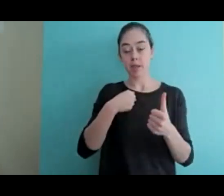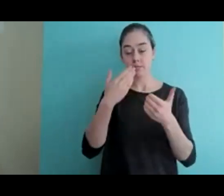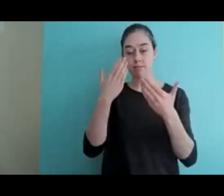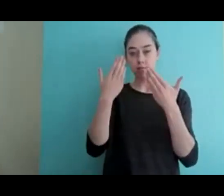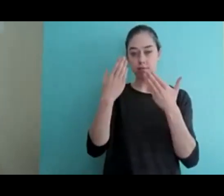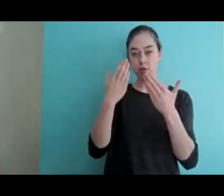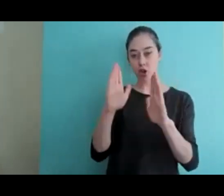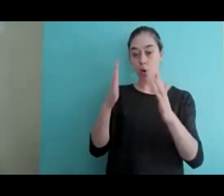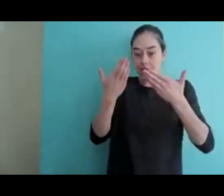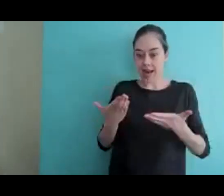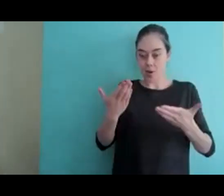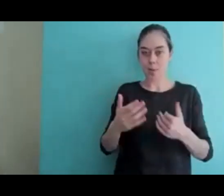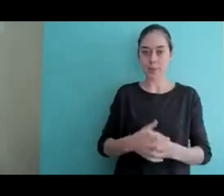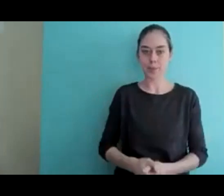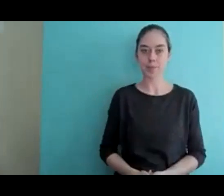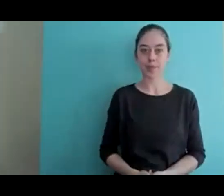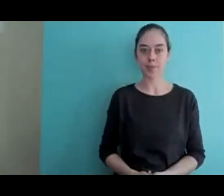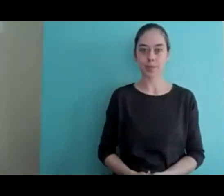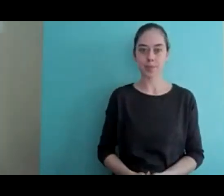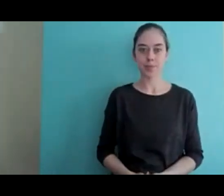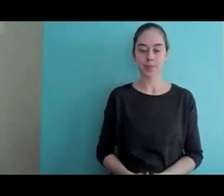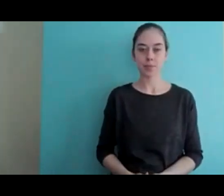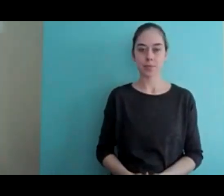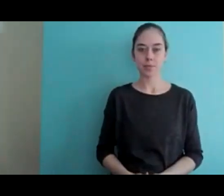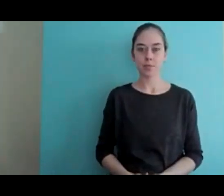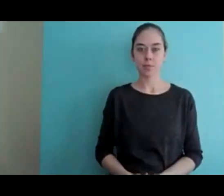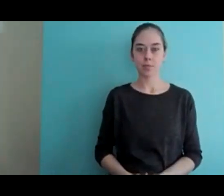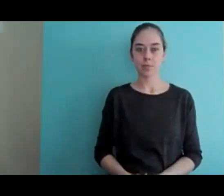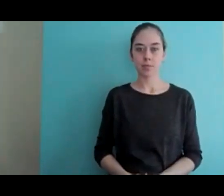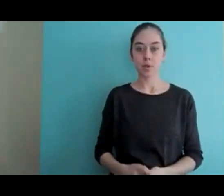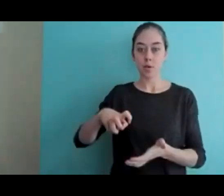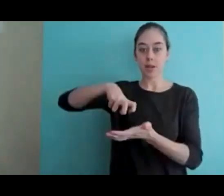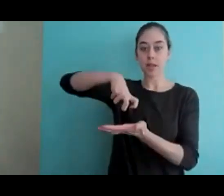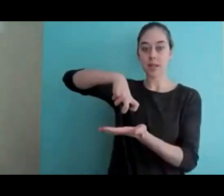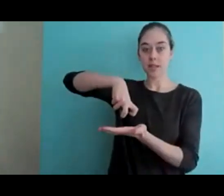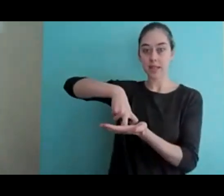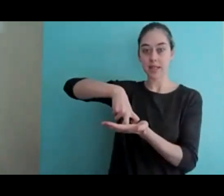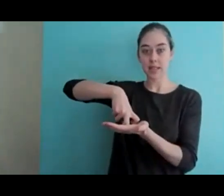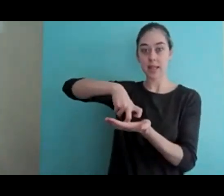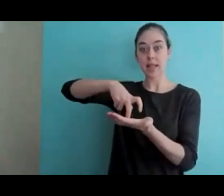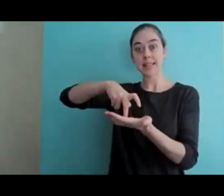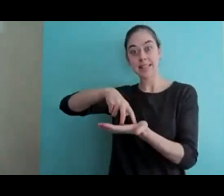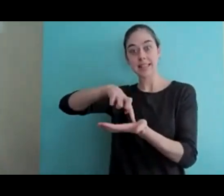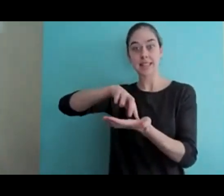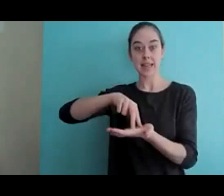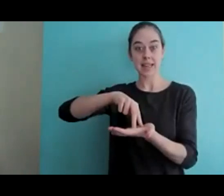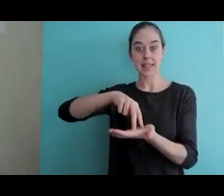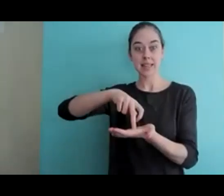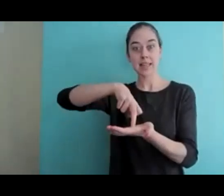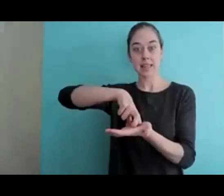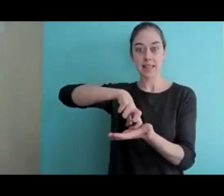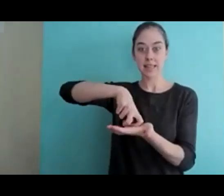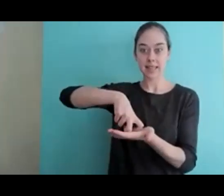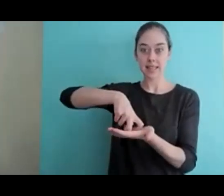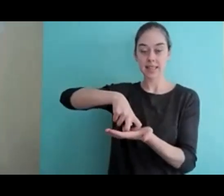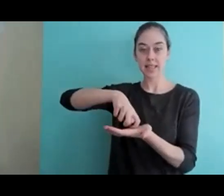an exercise mat. So I'm on my knees on the mat, and I'm standing up, up, and then I'm back down